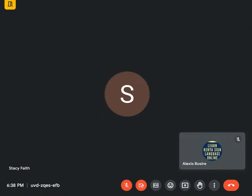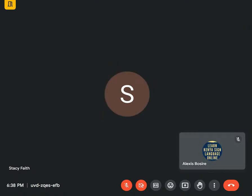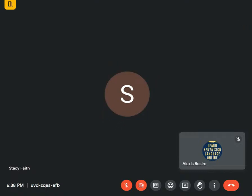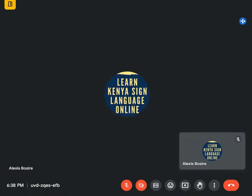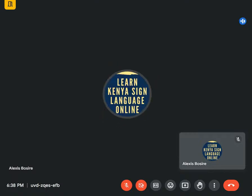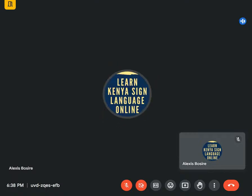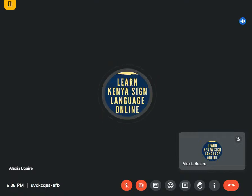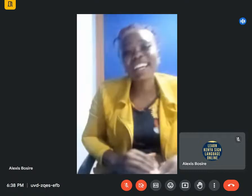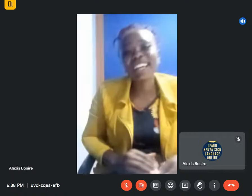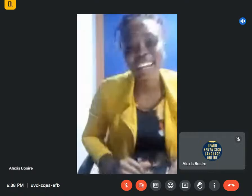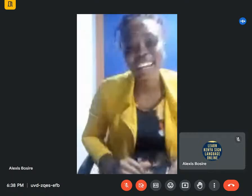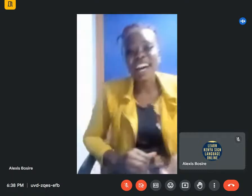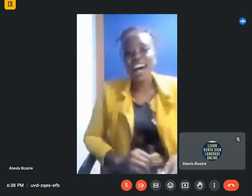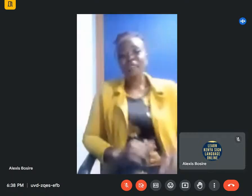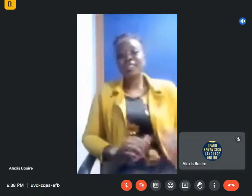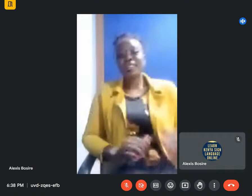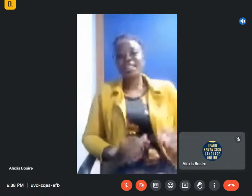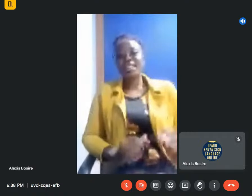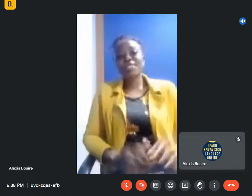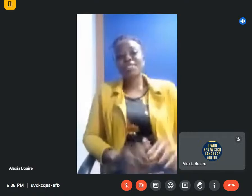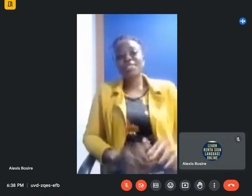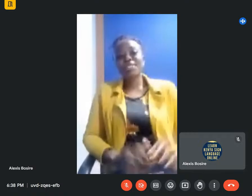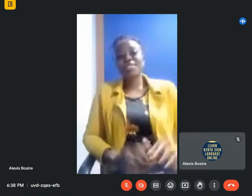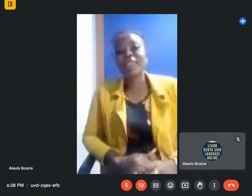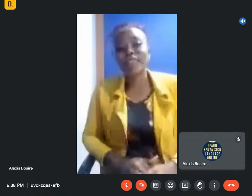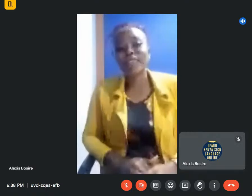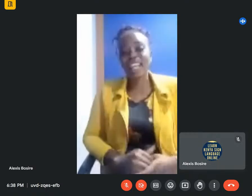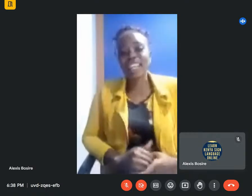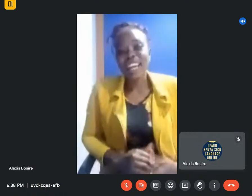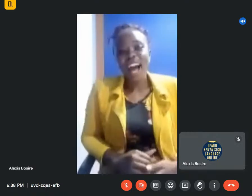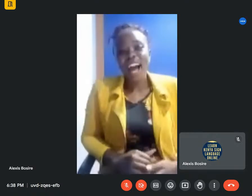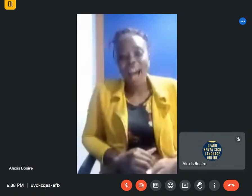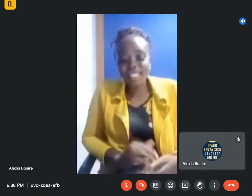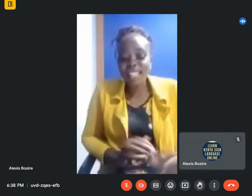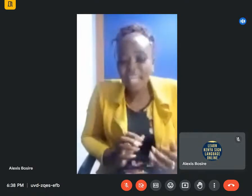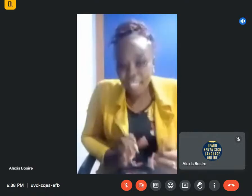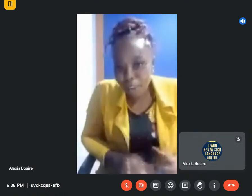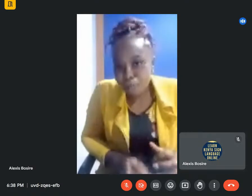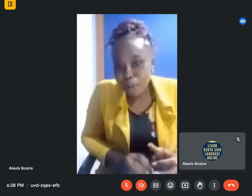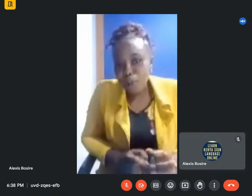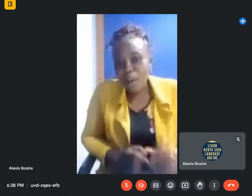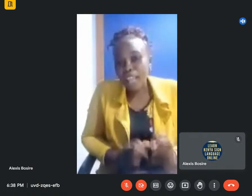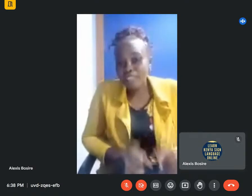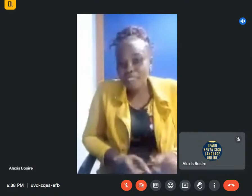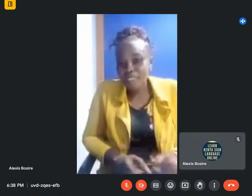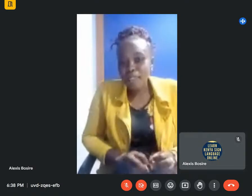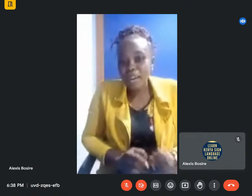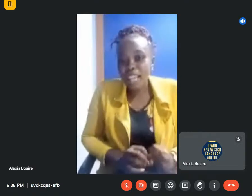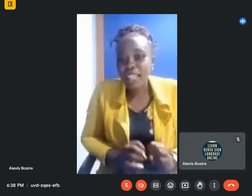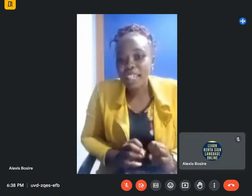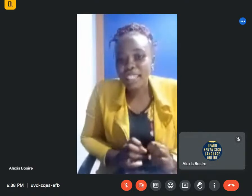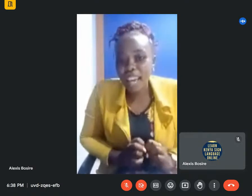I've just I'm just from explaining that a sign name you are given by